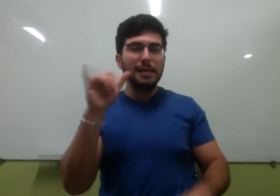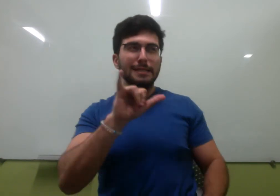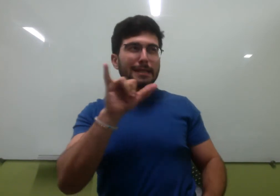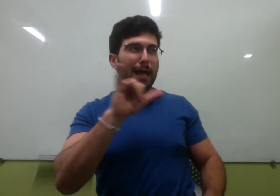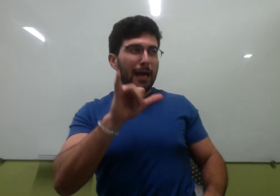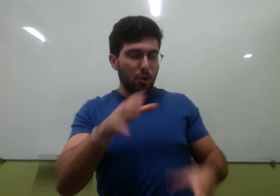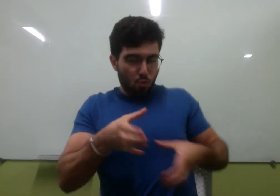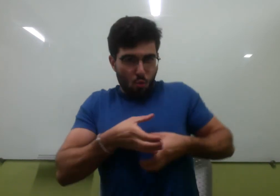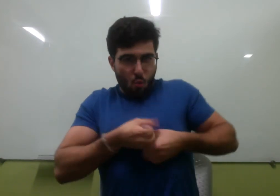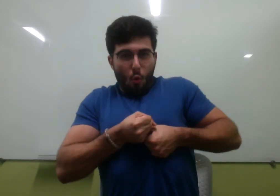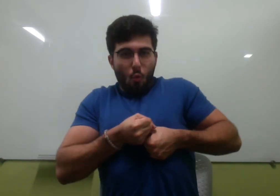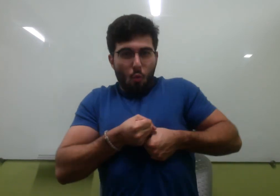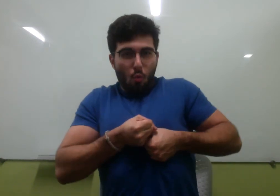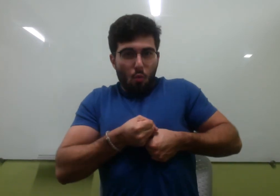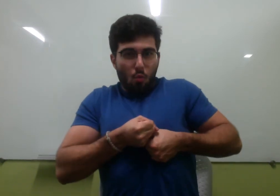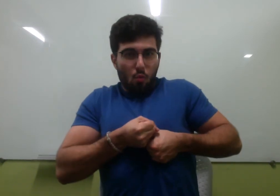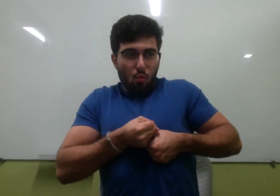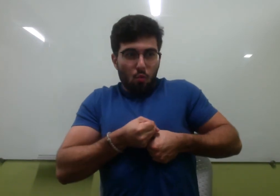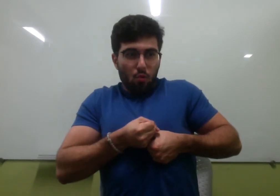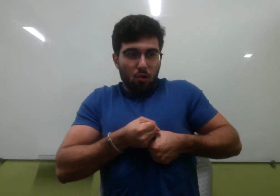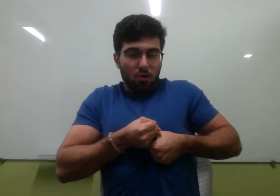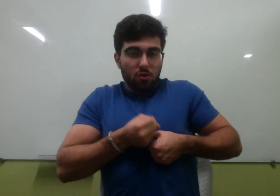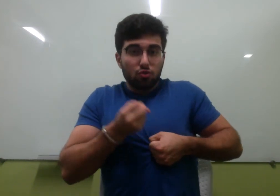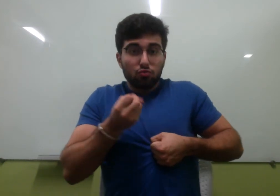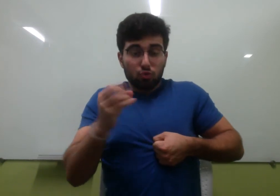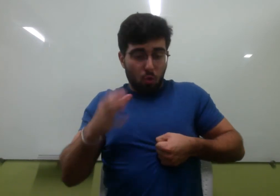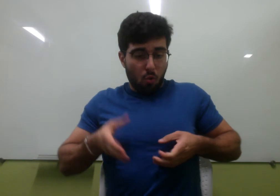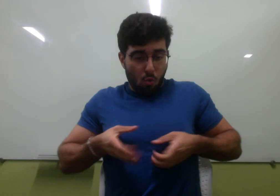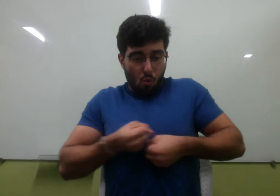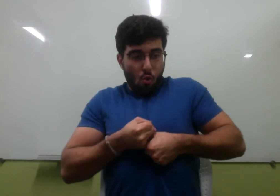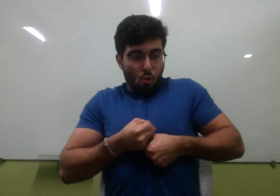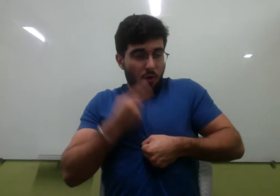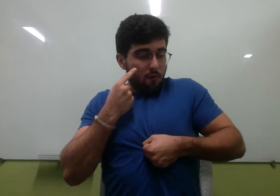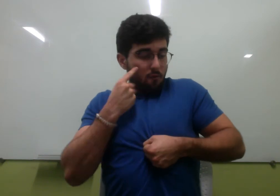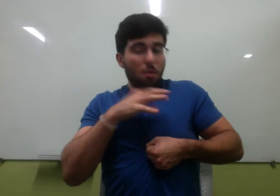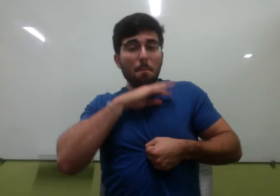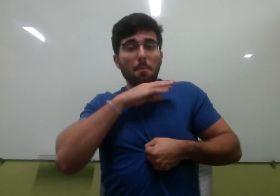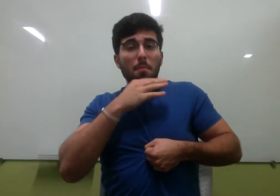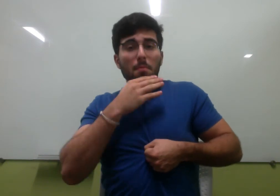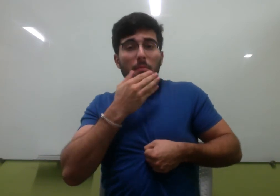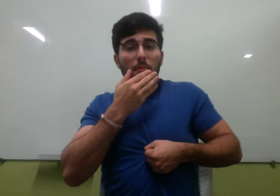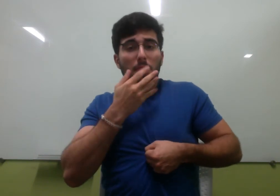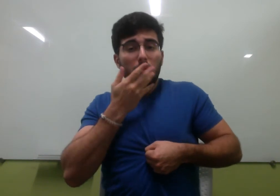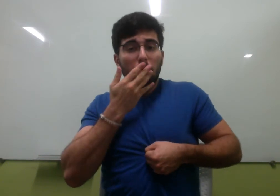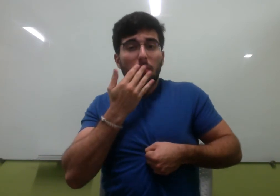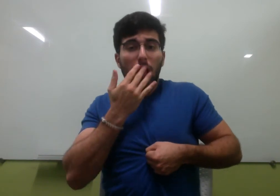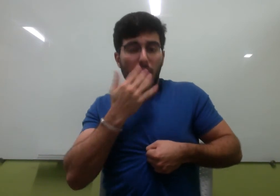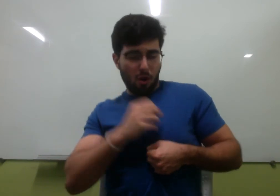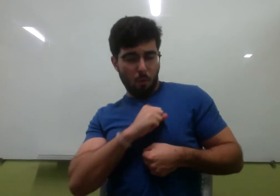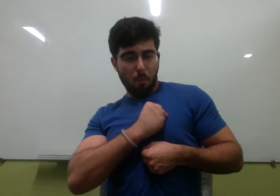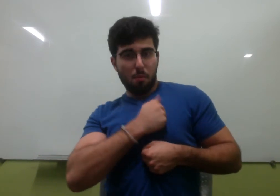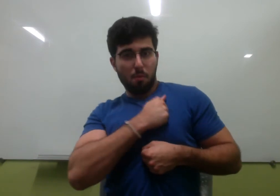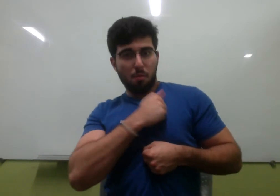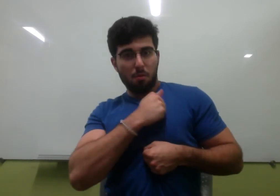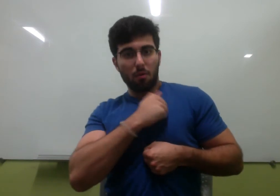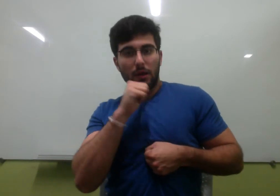or pooling in places it shouldn't. It just keeps everything running smoothly. Yeah, like those big feet. Yeah. So it's pretty interesting stuff, right?